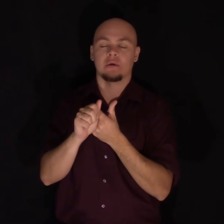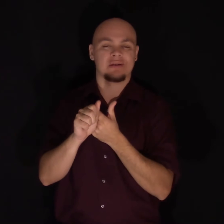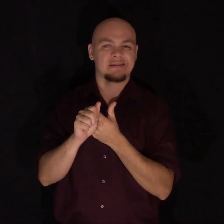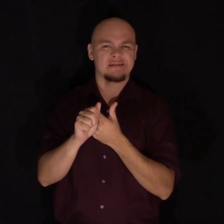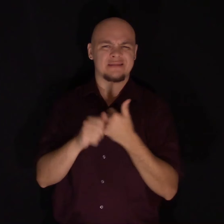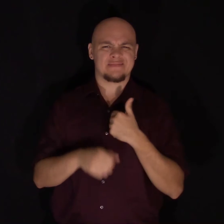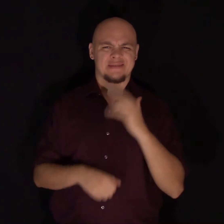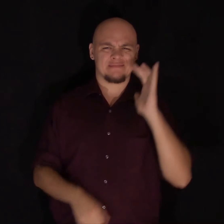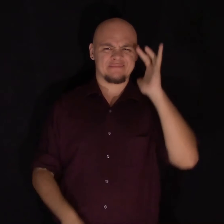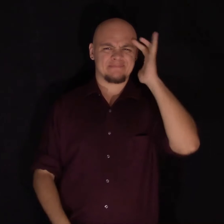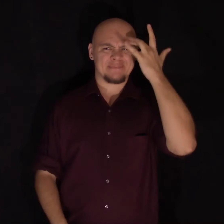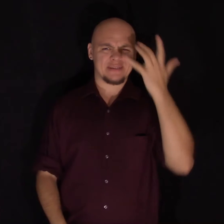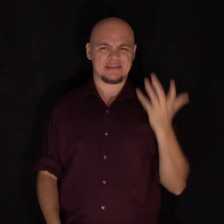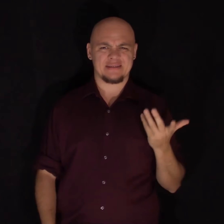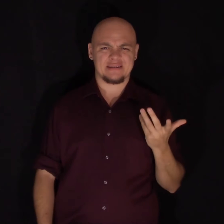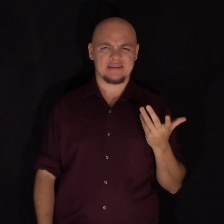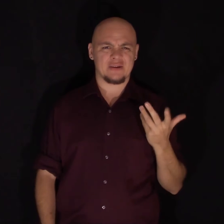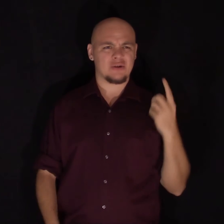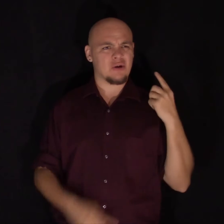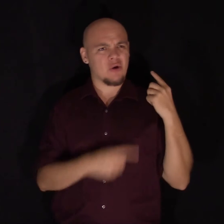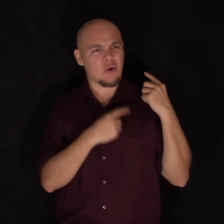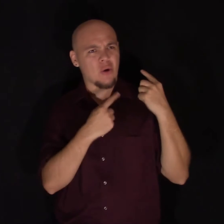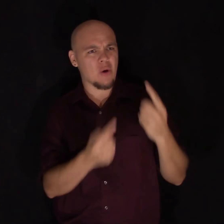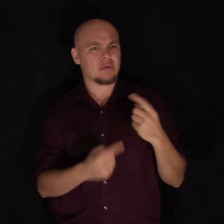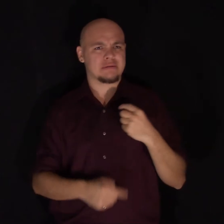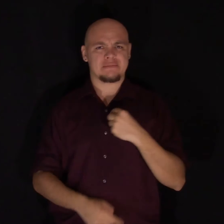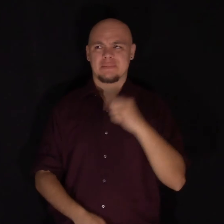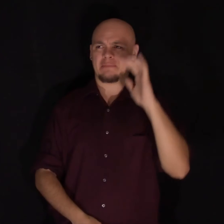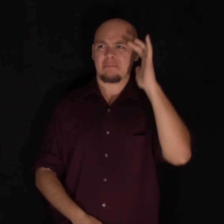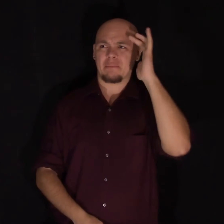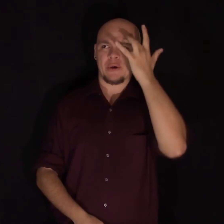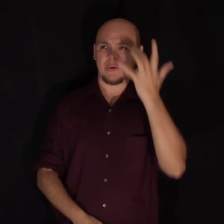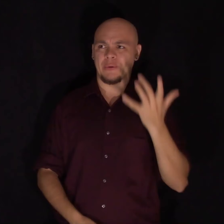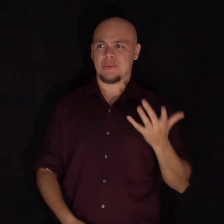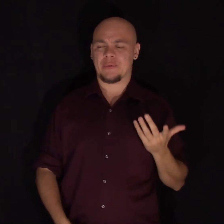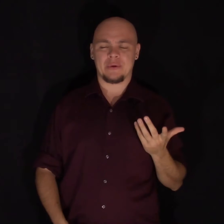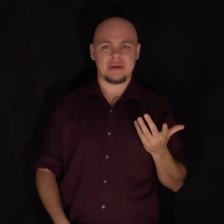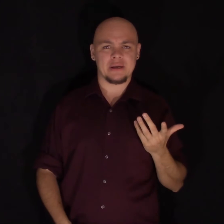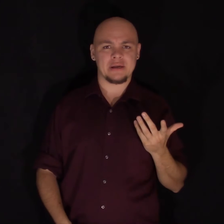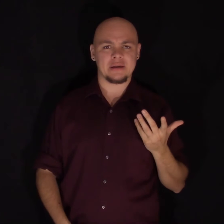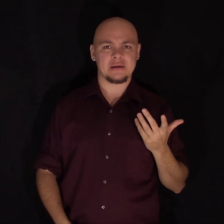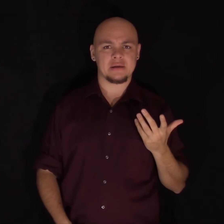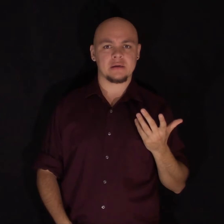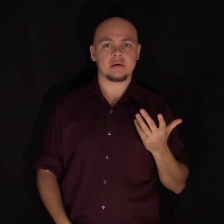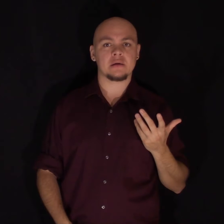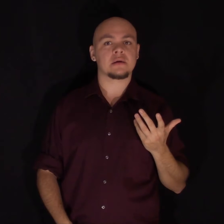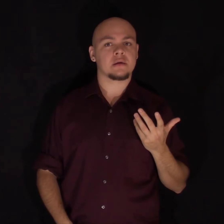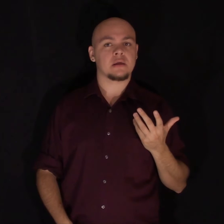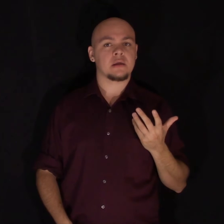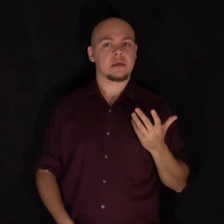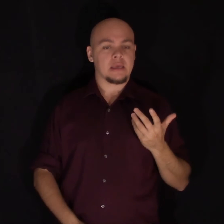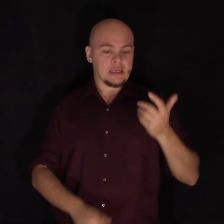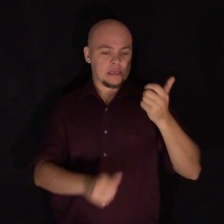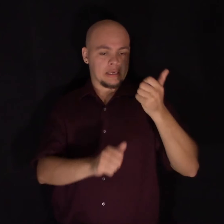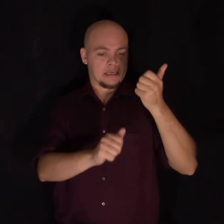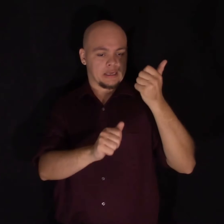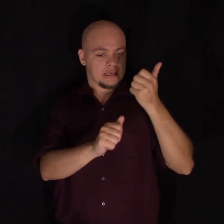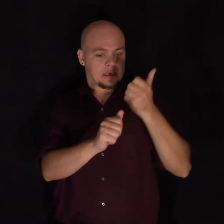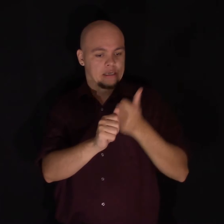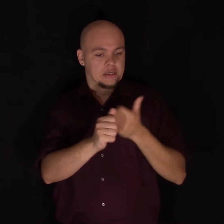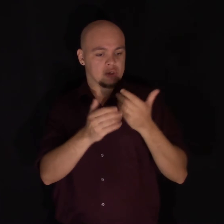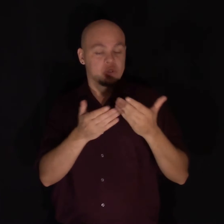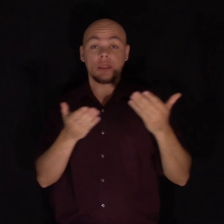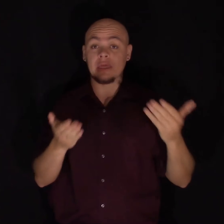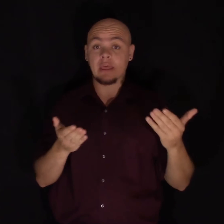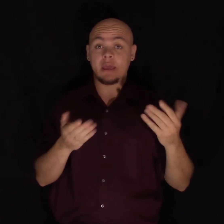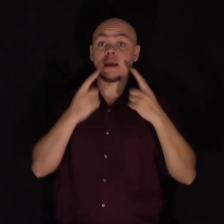me. It always had. And that's because there's a dangerously limiting idea at the heart of everything we believe about